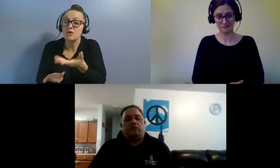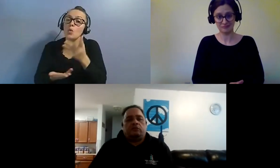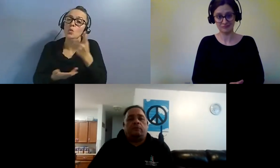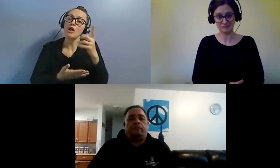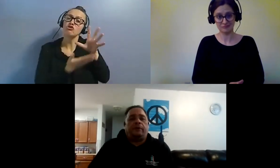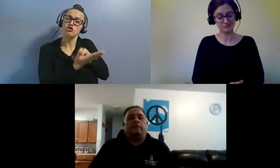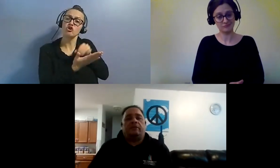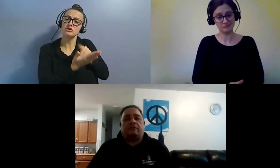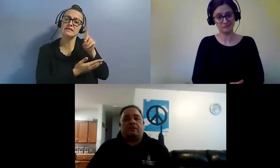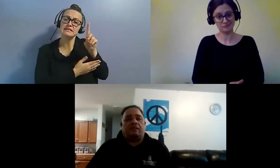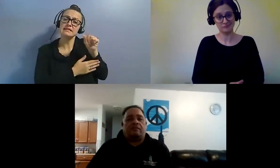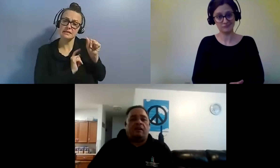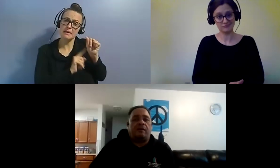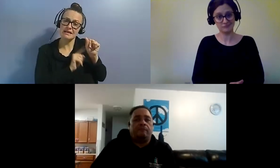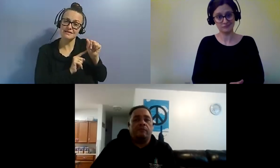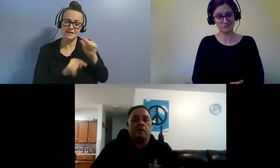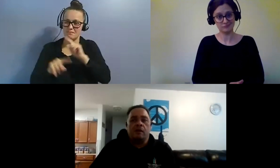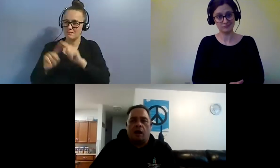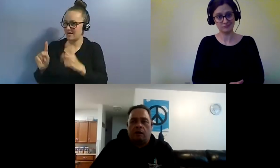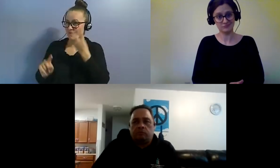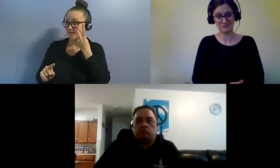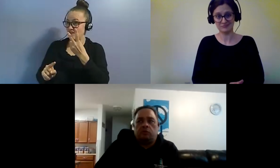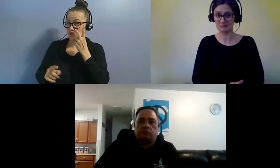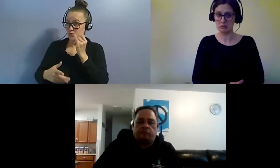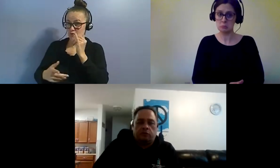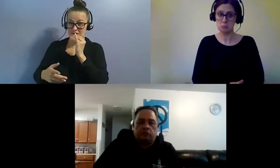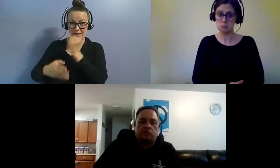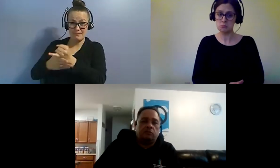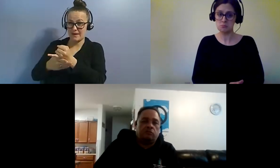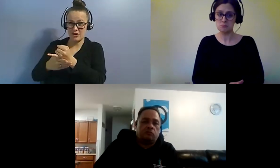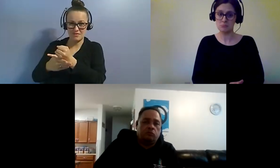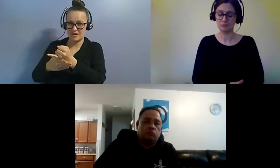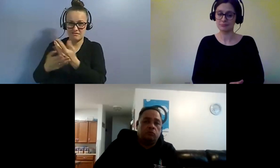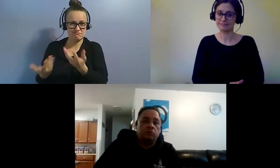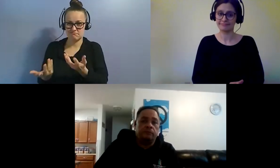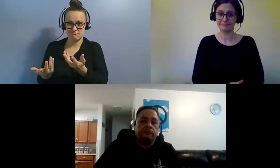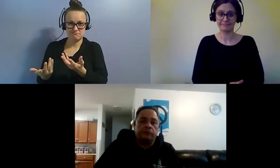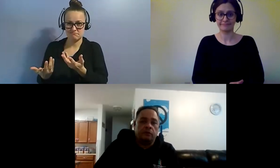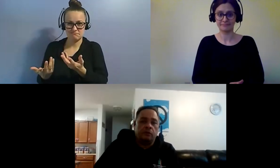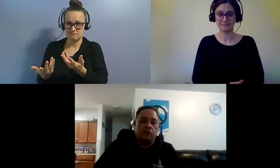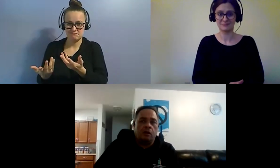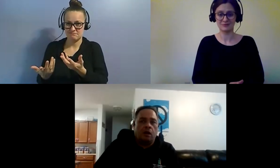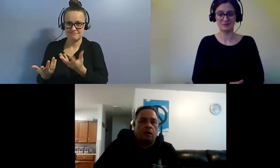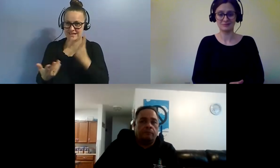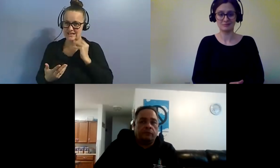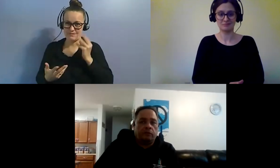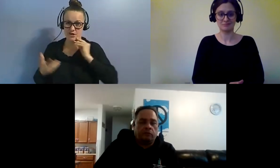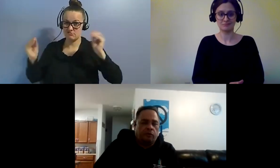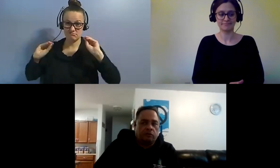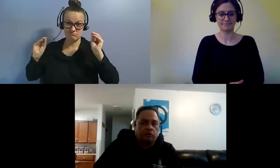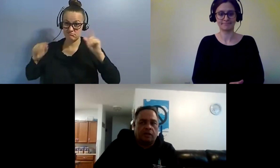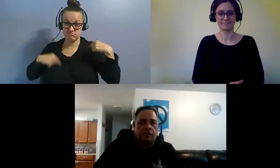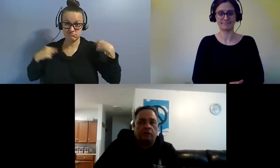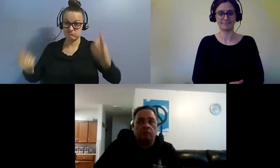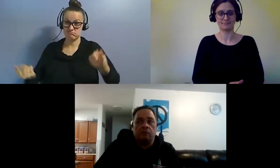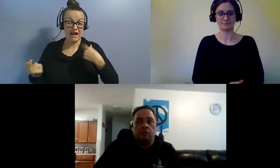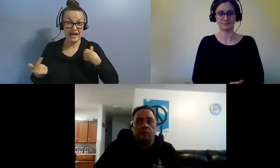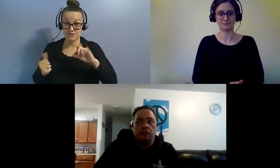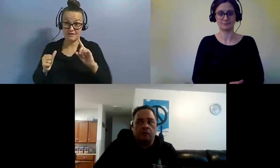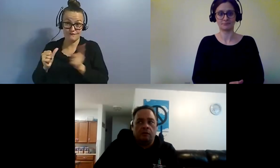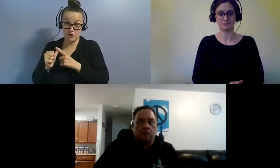and visual impairments. At that time, I was one of the first in the school, as far as I